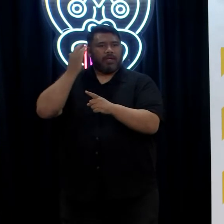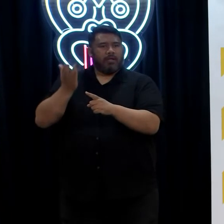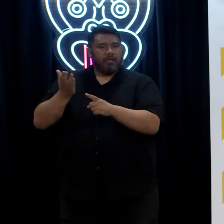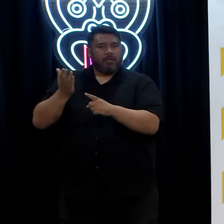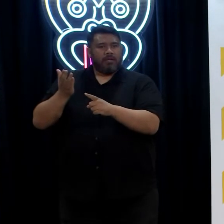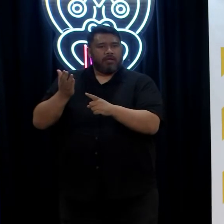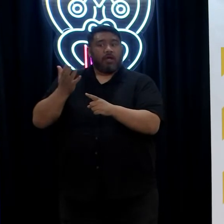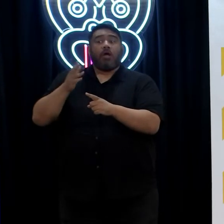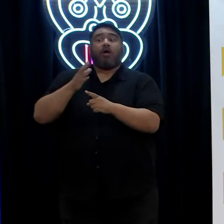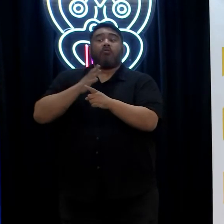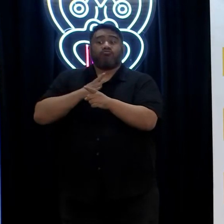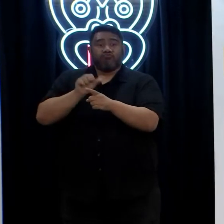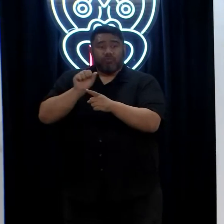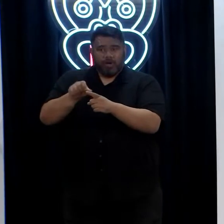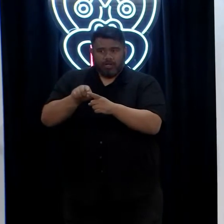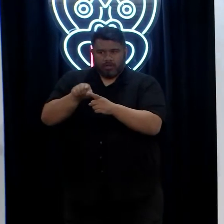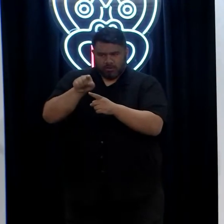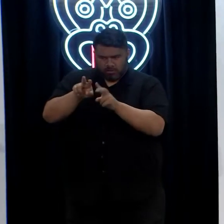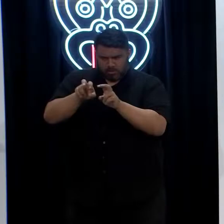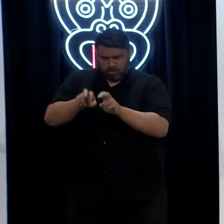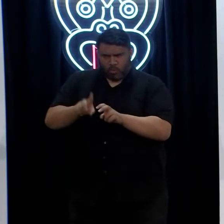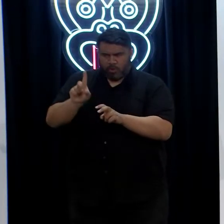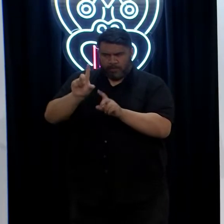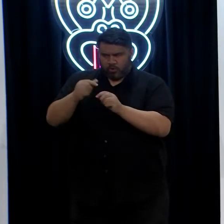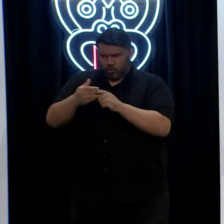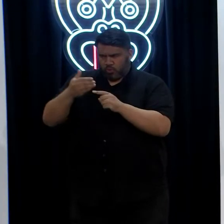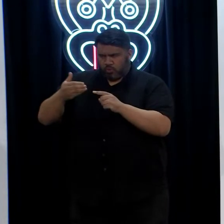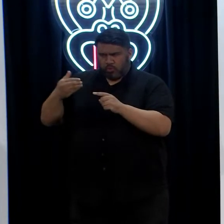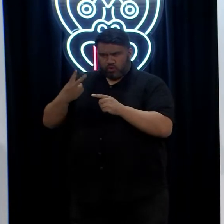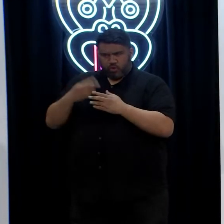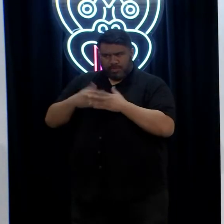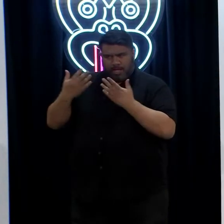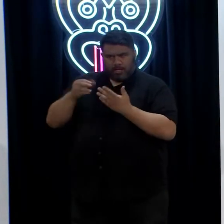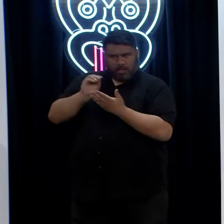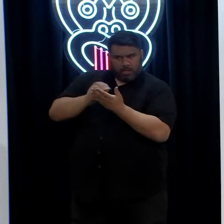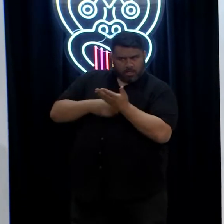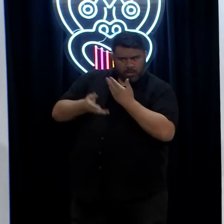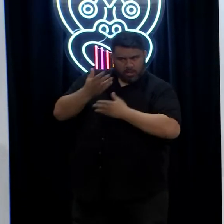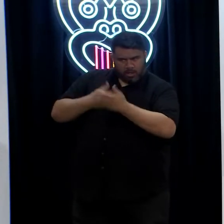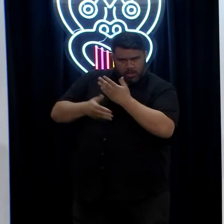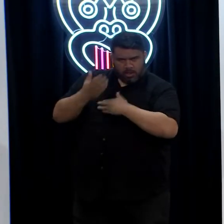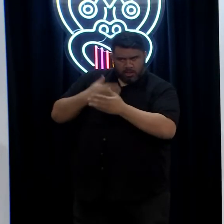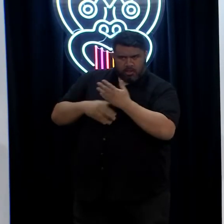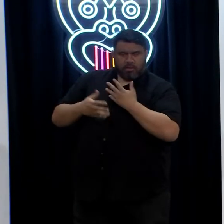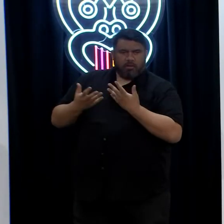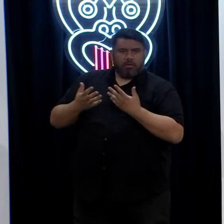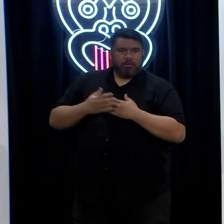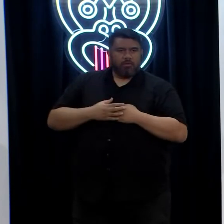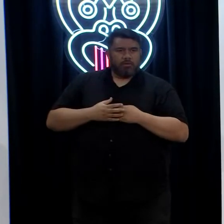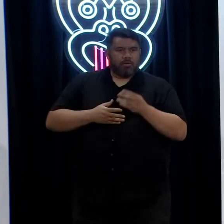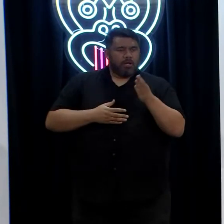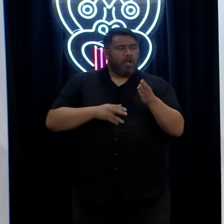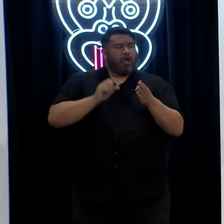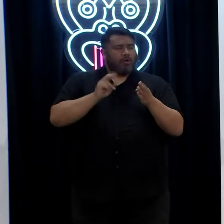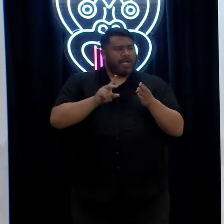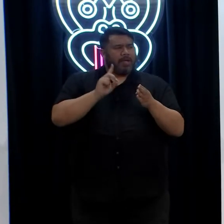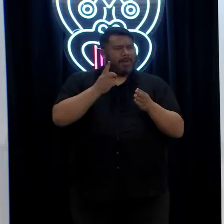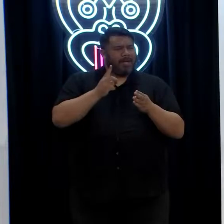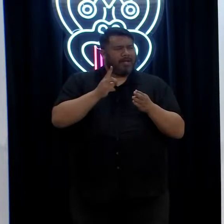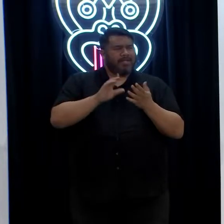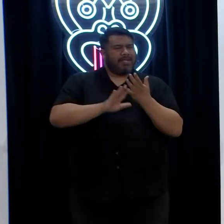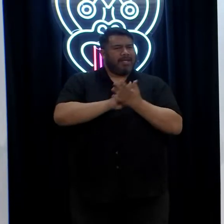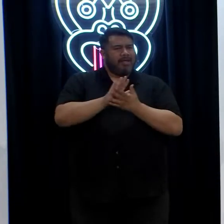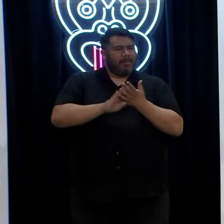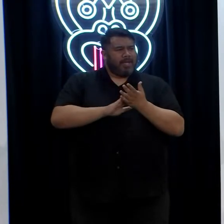at what they've been doing in the previous 48 hours, they will have had some exposures. The connecting question is, are contact